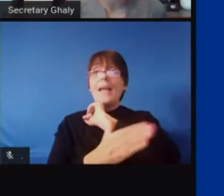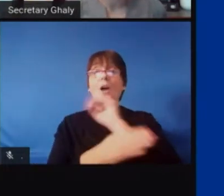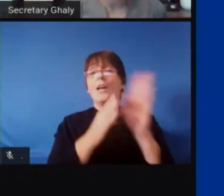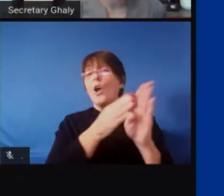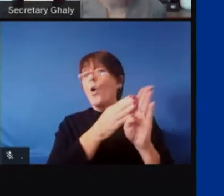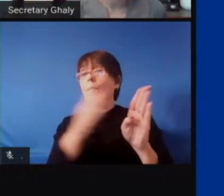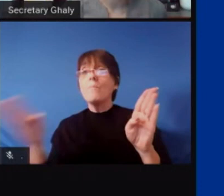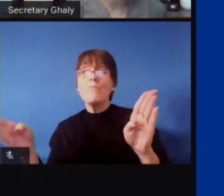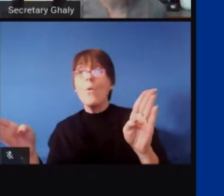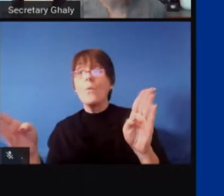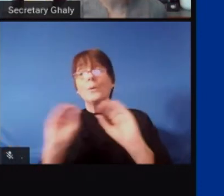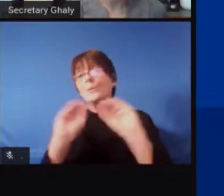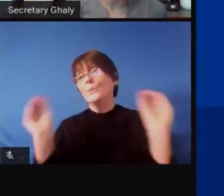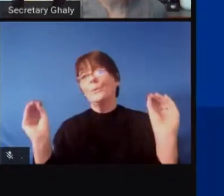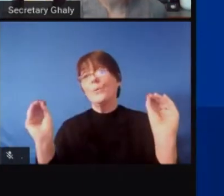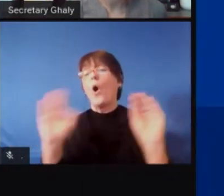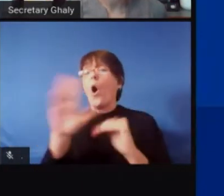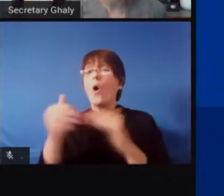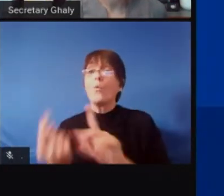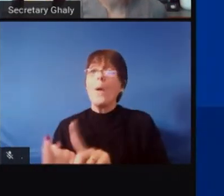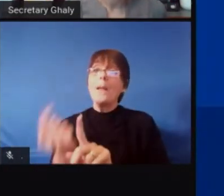week.